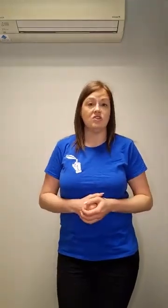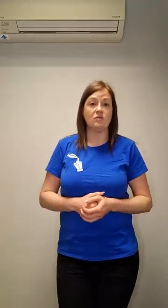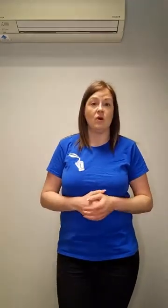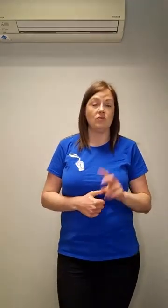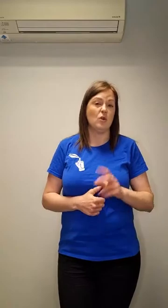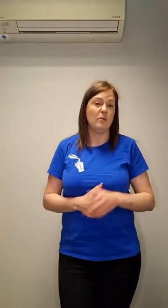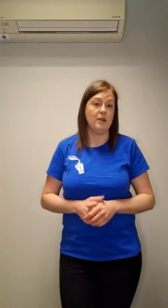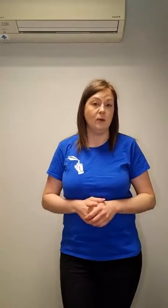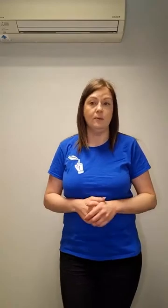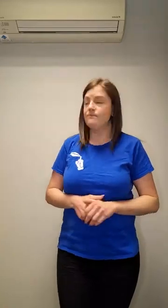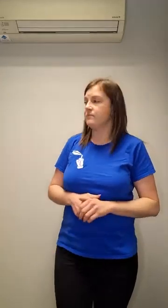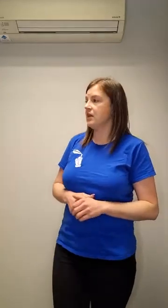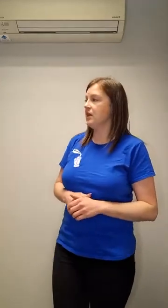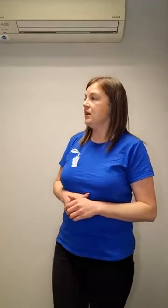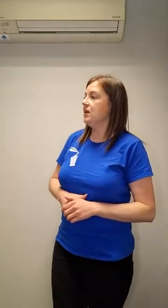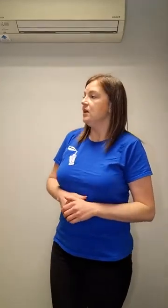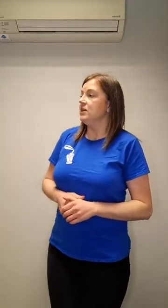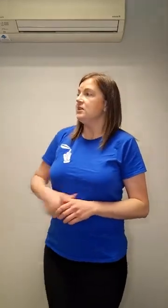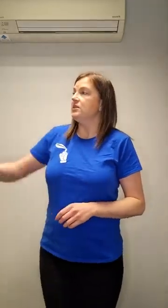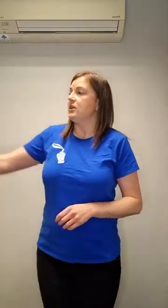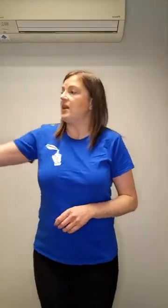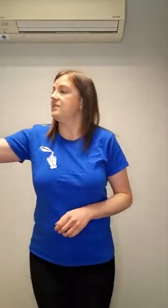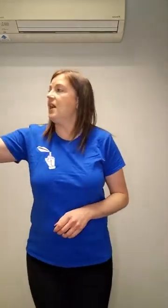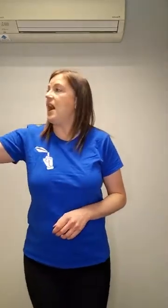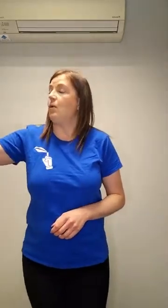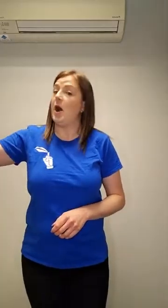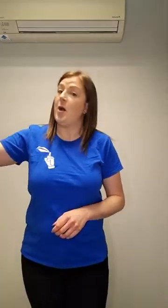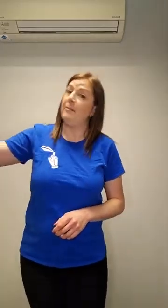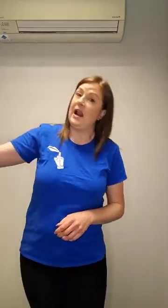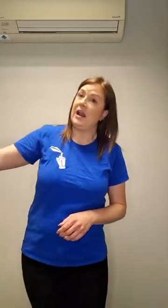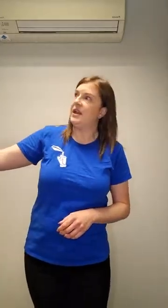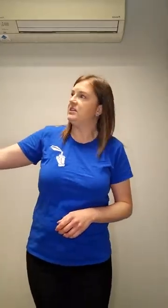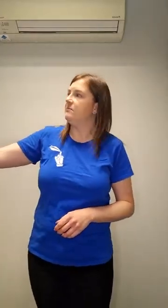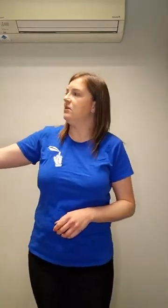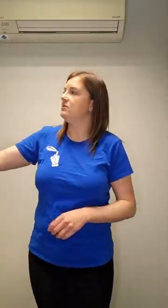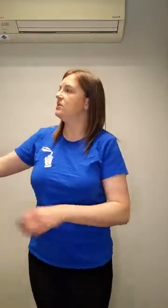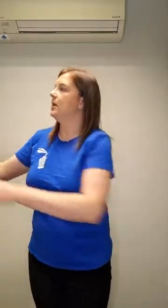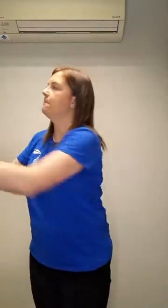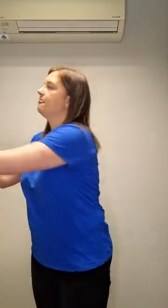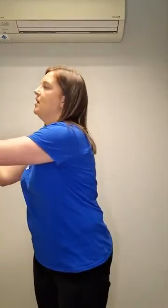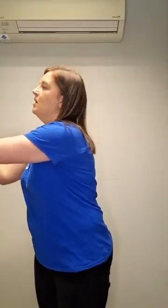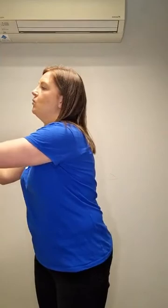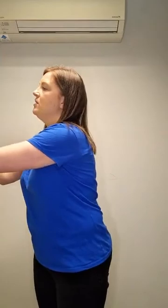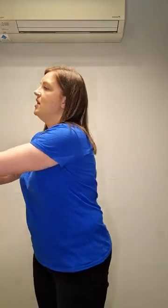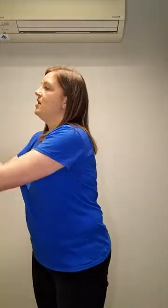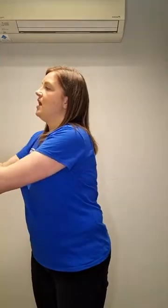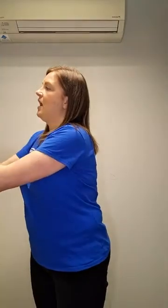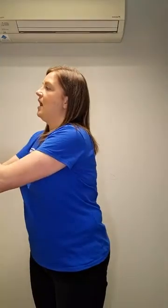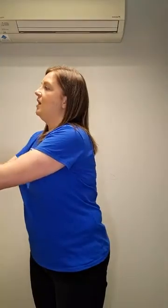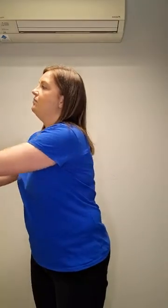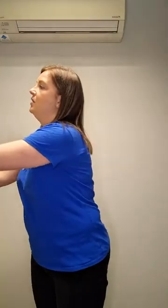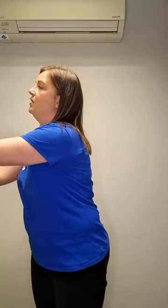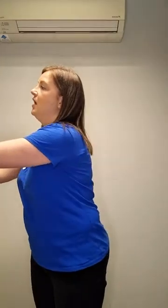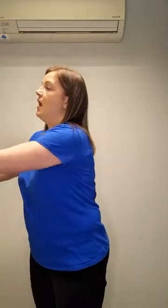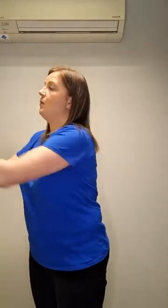1 or 2 people. So that's our placement. We then have our